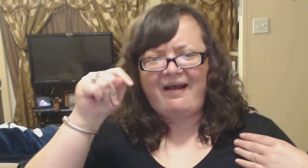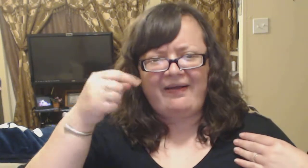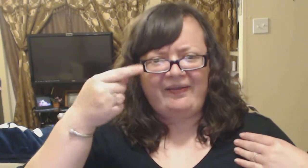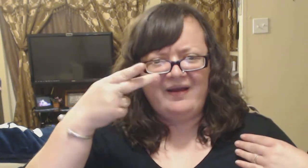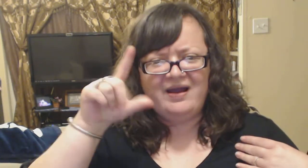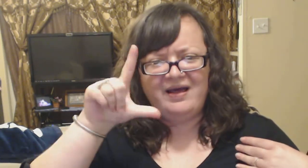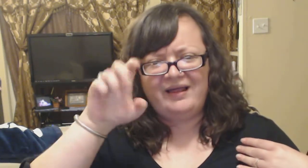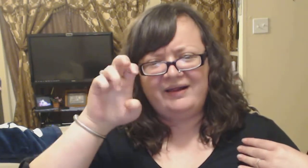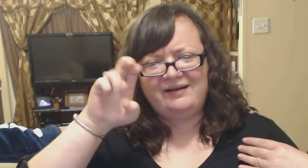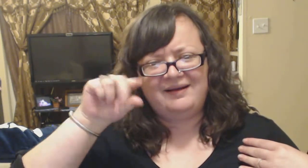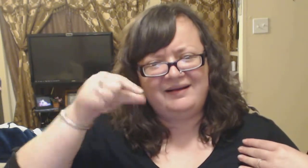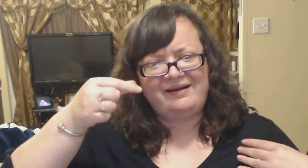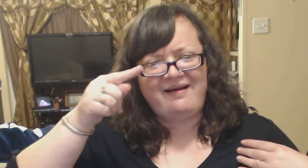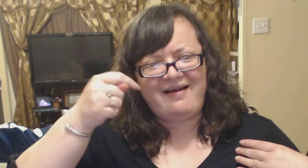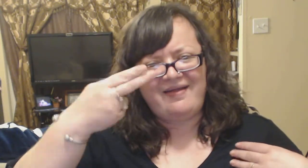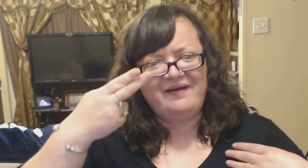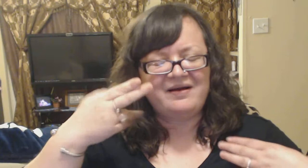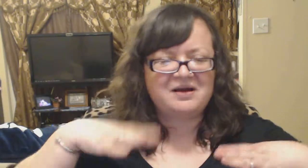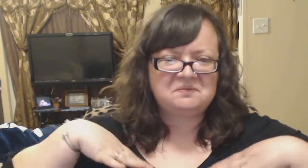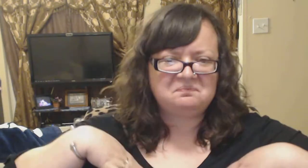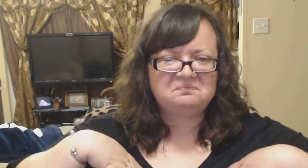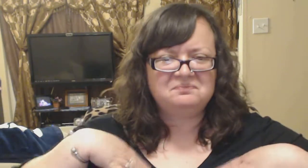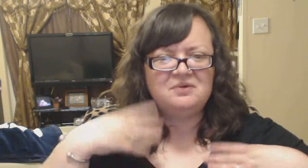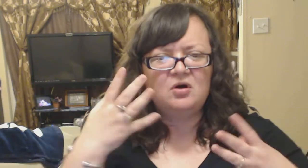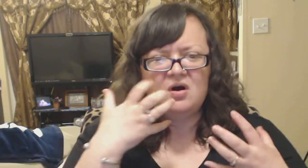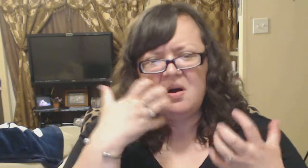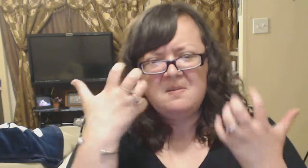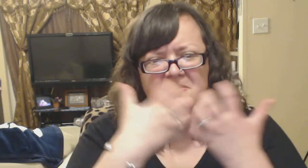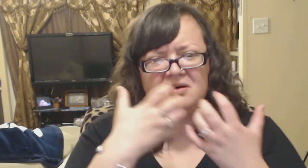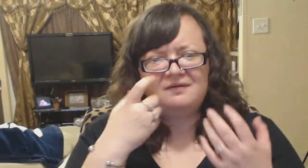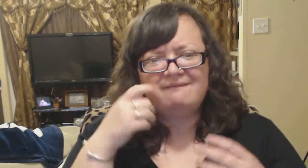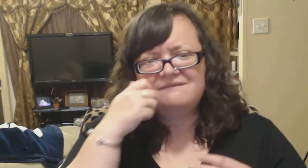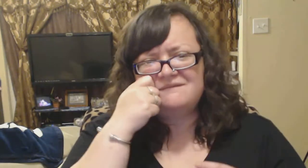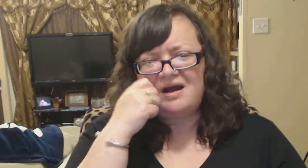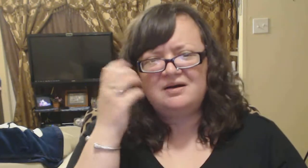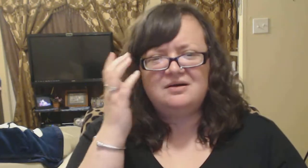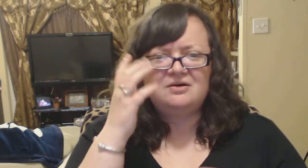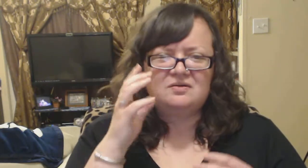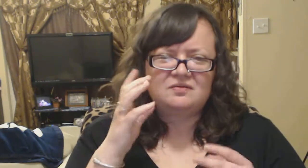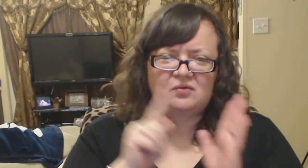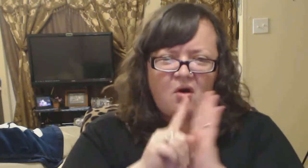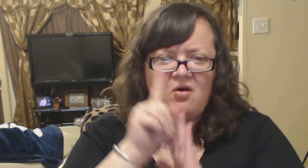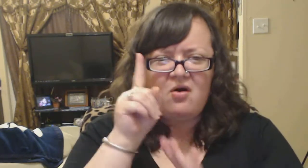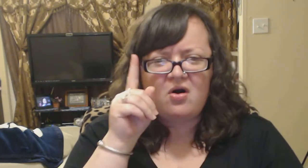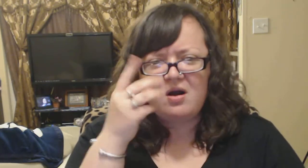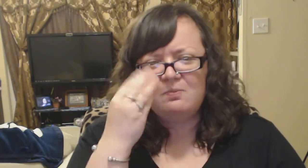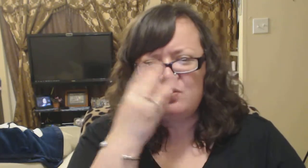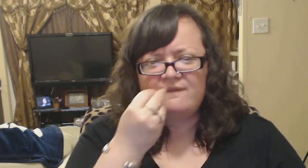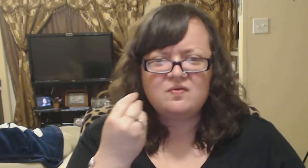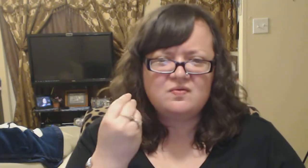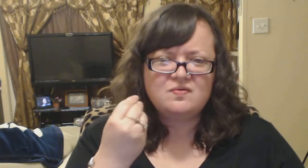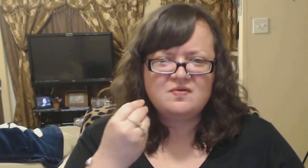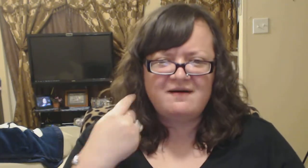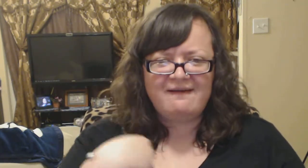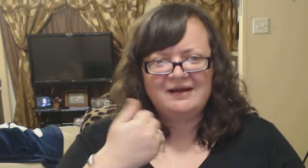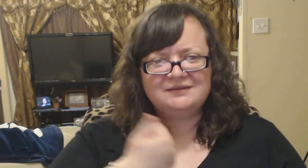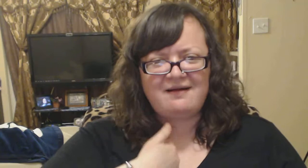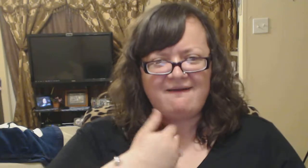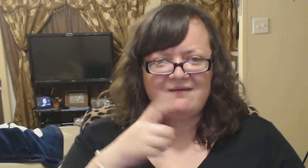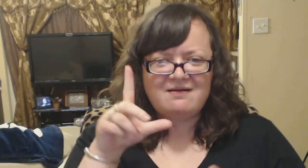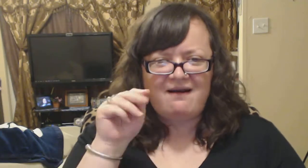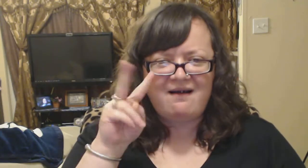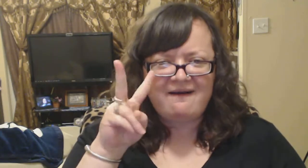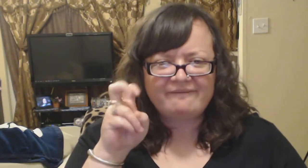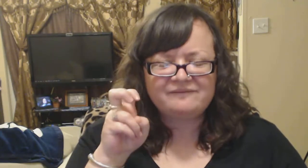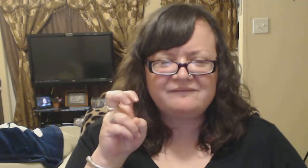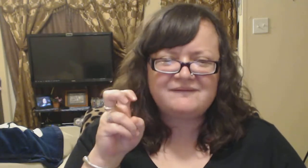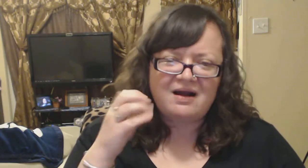of